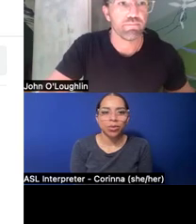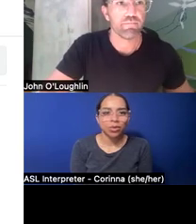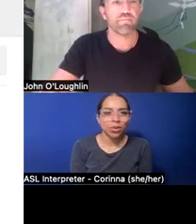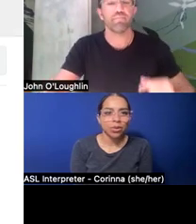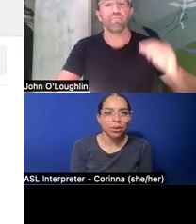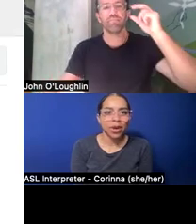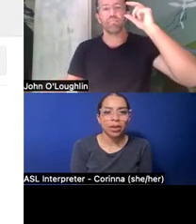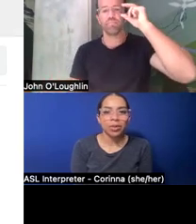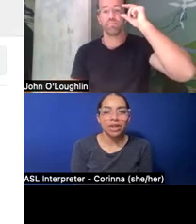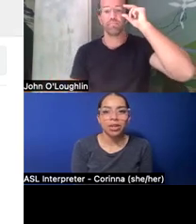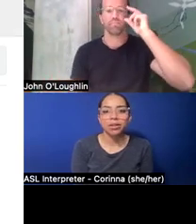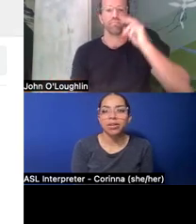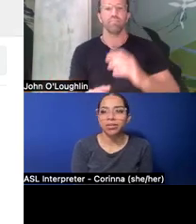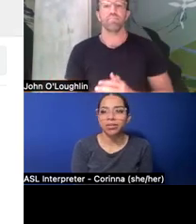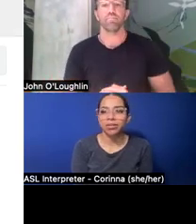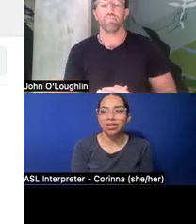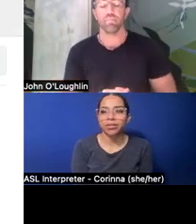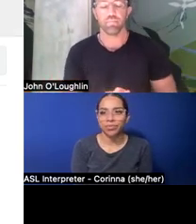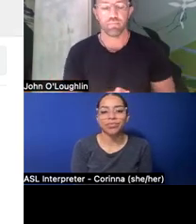So going back a bit,